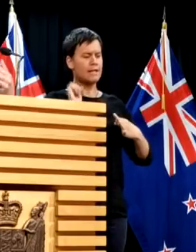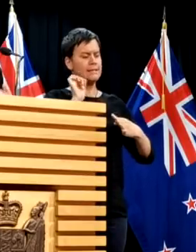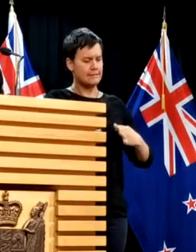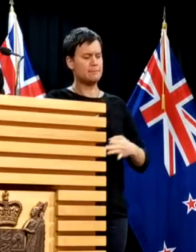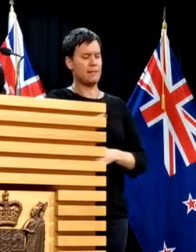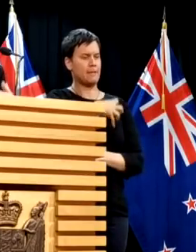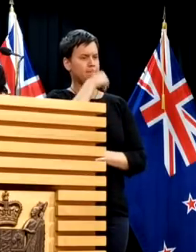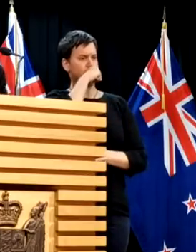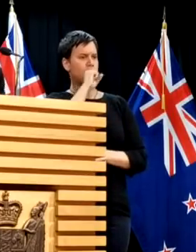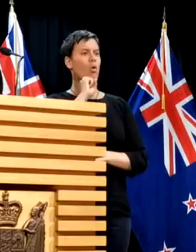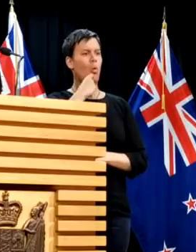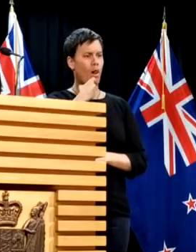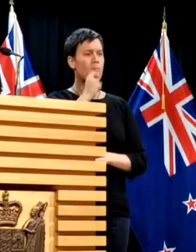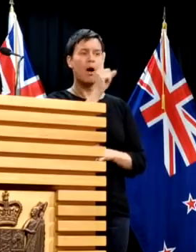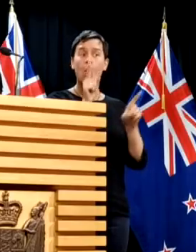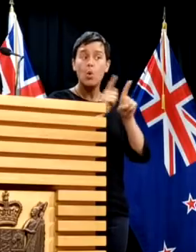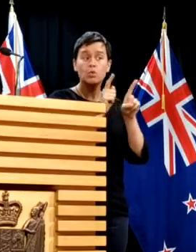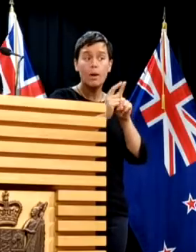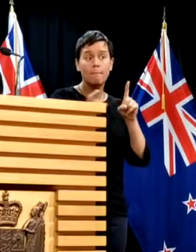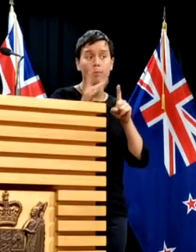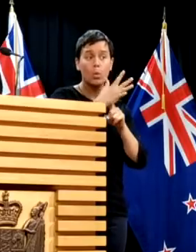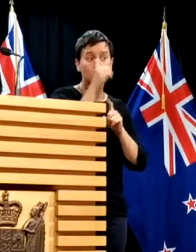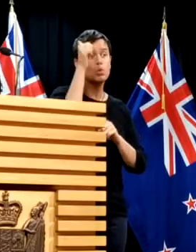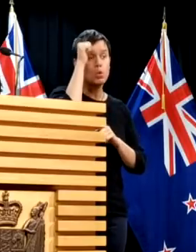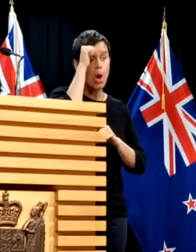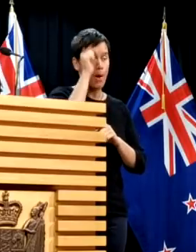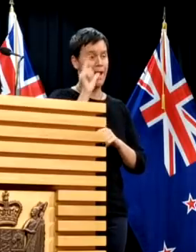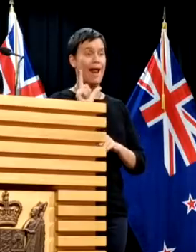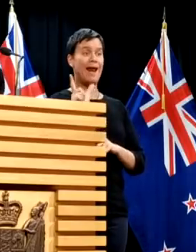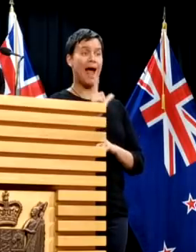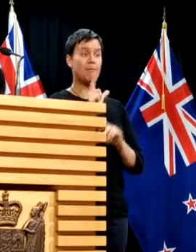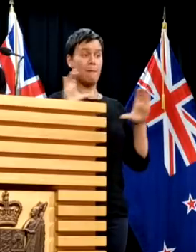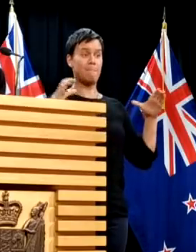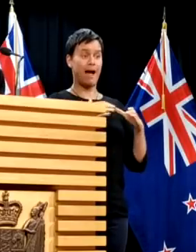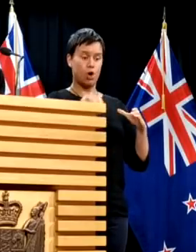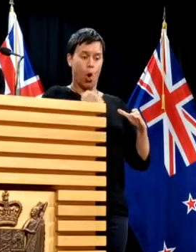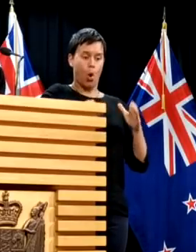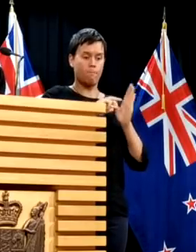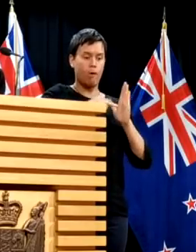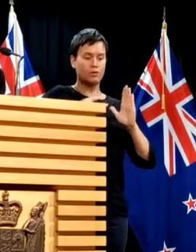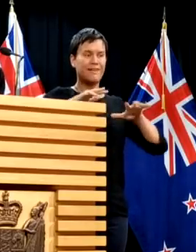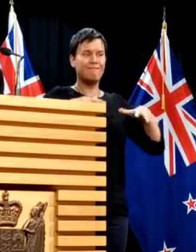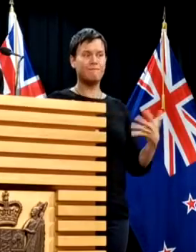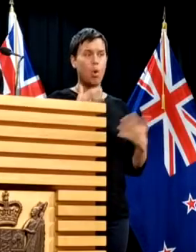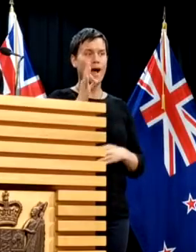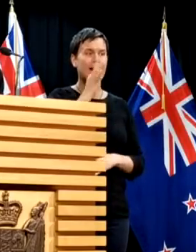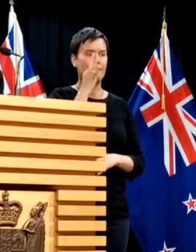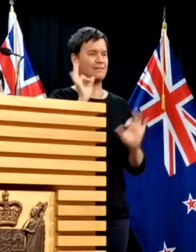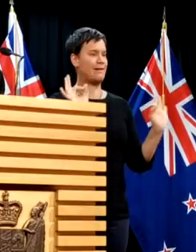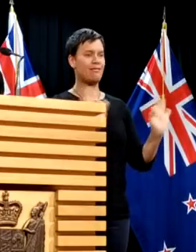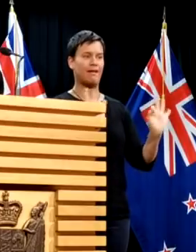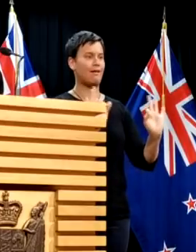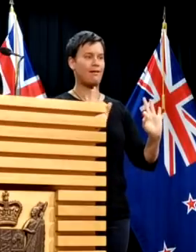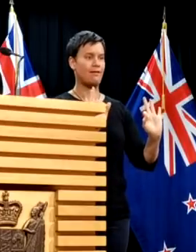referendum. It's also important to note that the Labor Party doesn't have a position on this issue. I'm the Labor